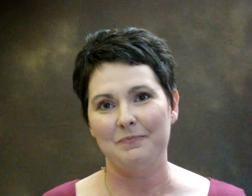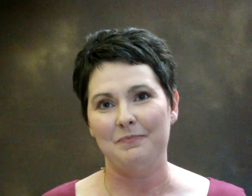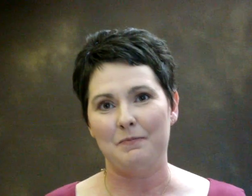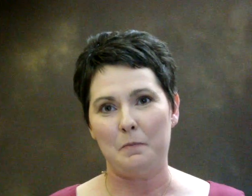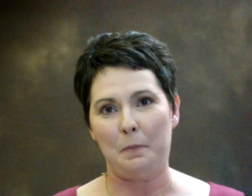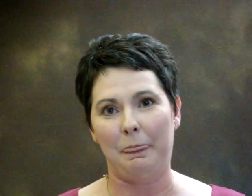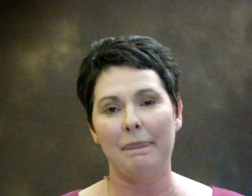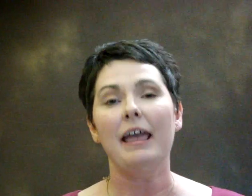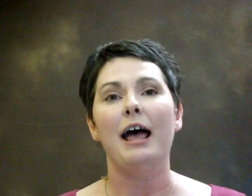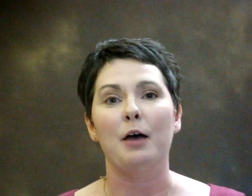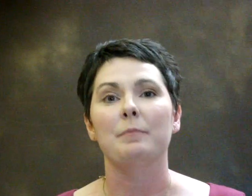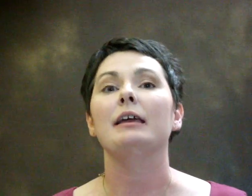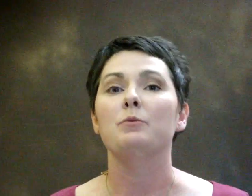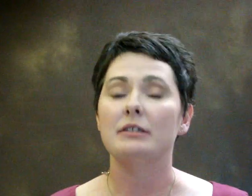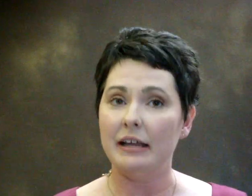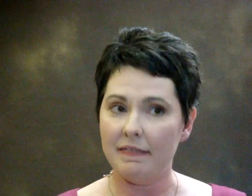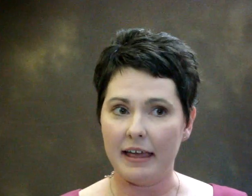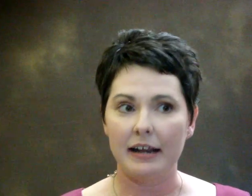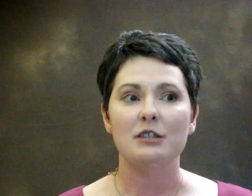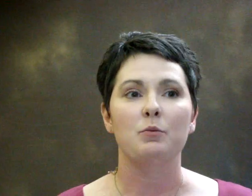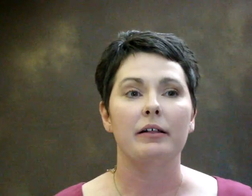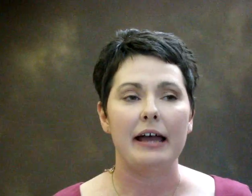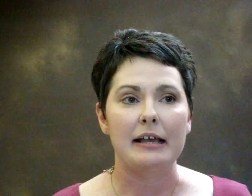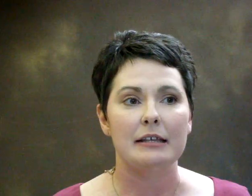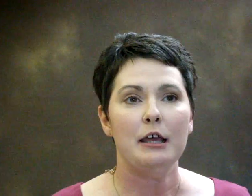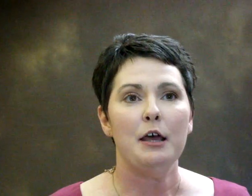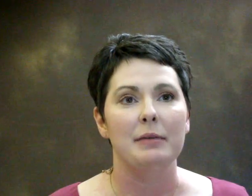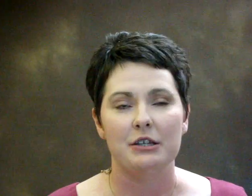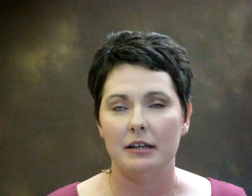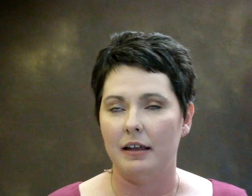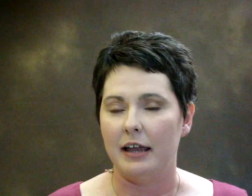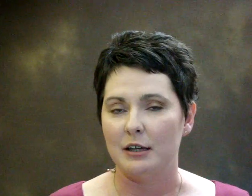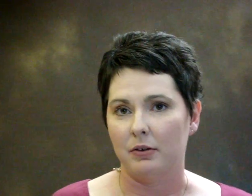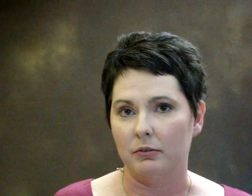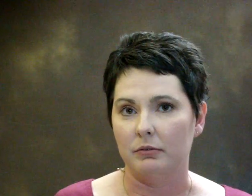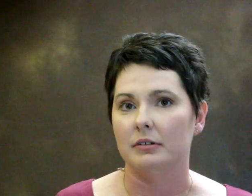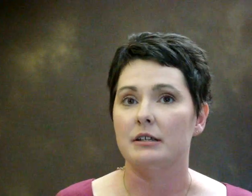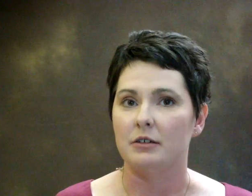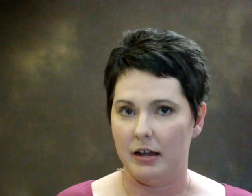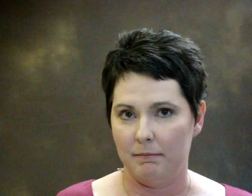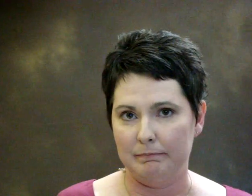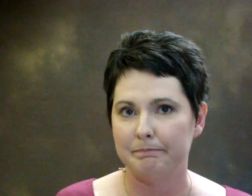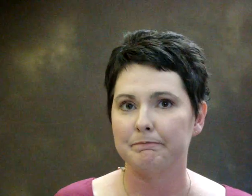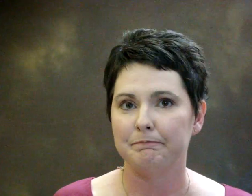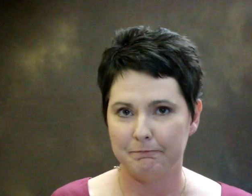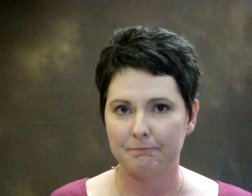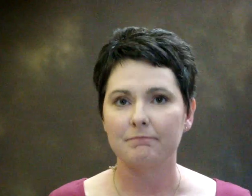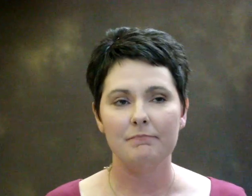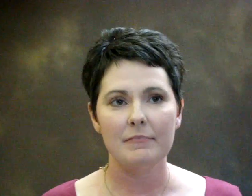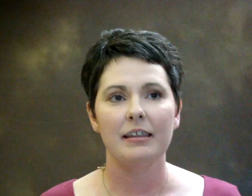working diagnosis? He was looking at that as well as mentioning atypical dystonia. Okay.